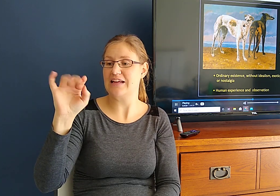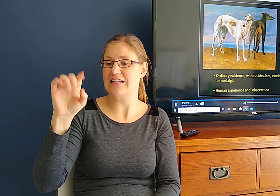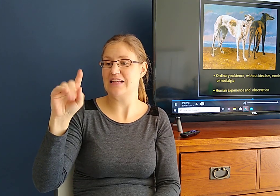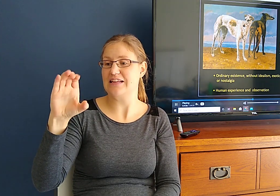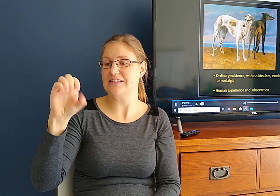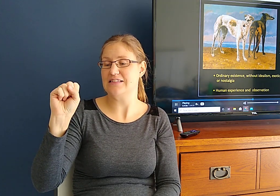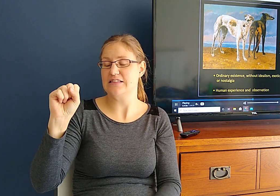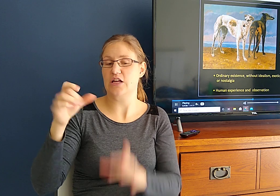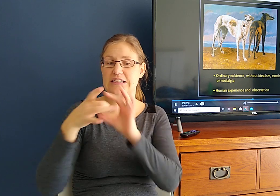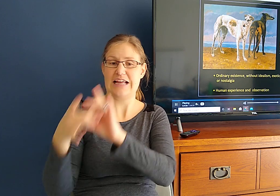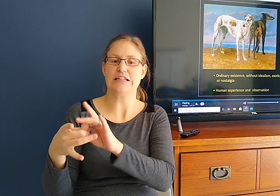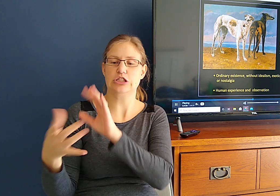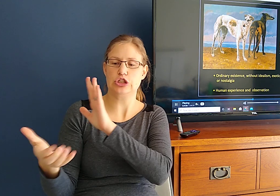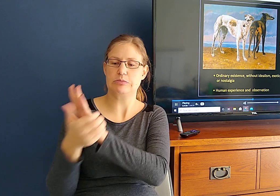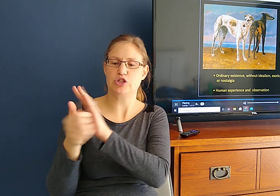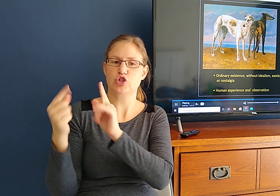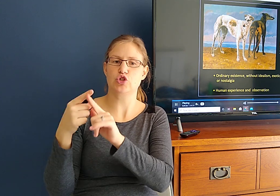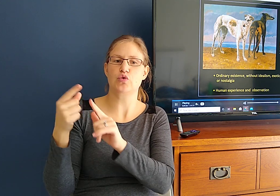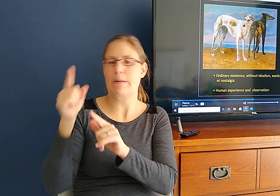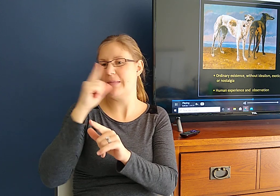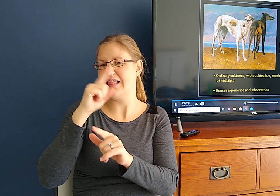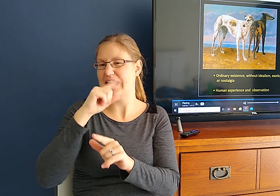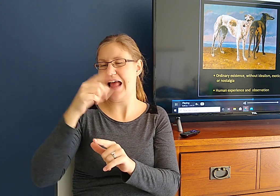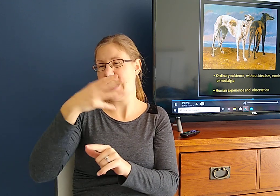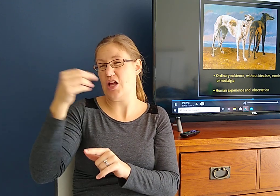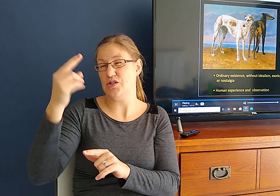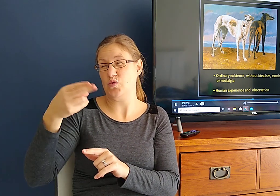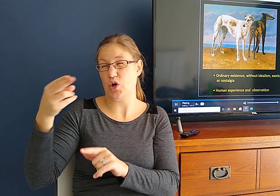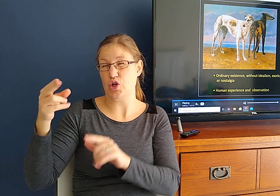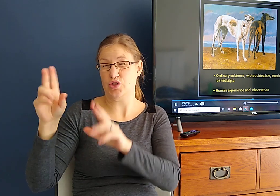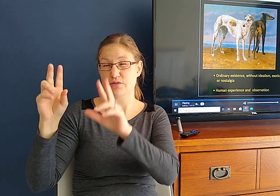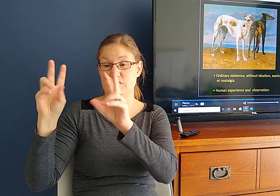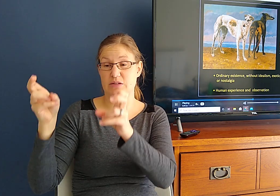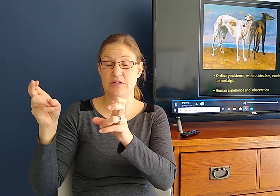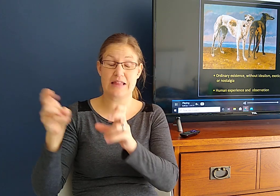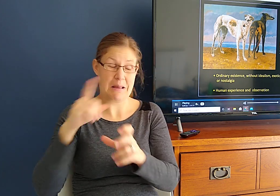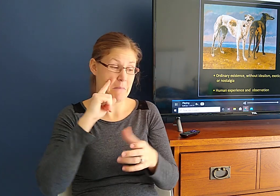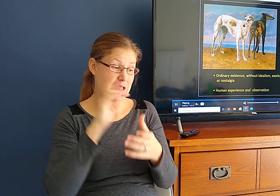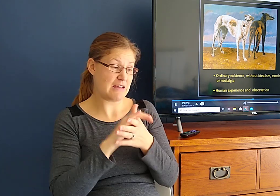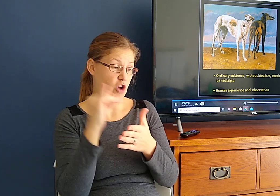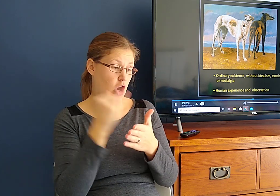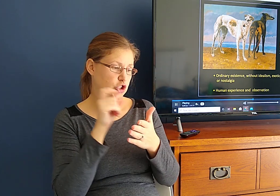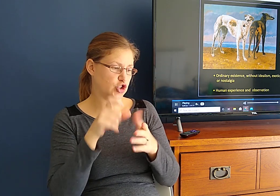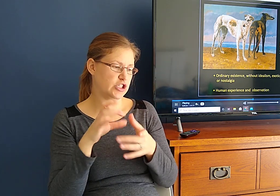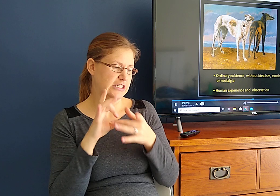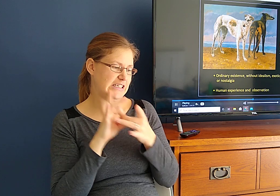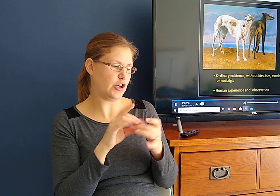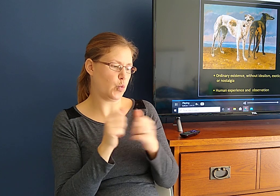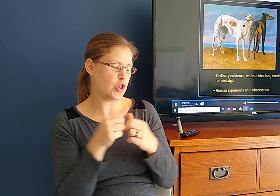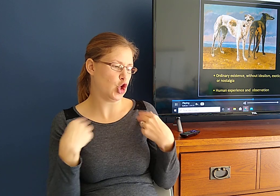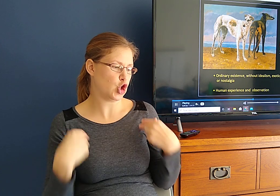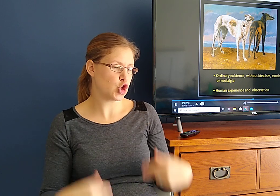and historical subjects. They believed that art should deal with human experience